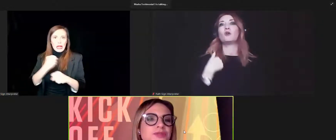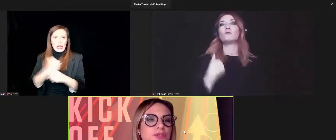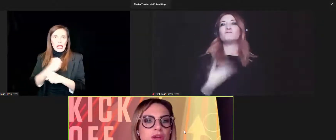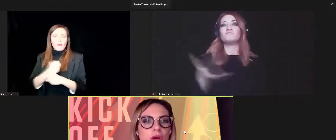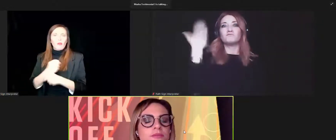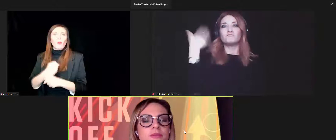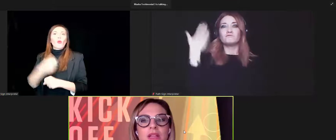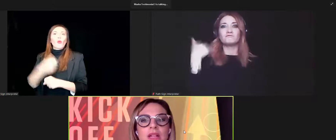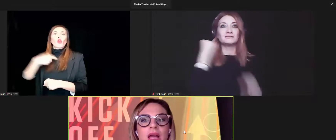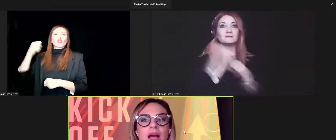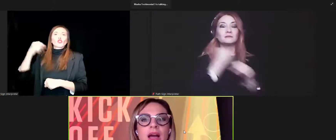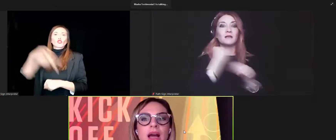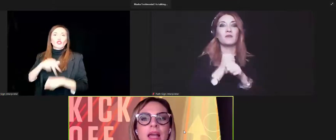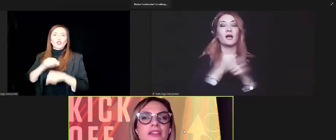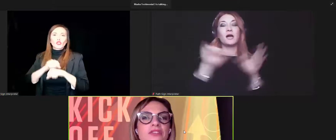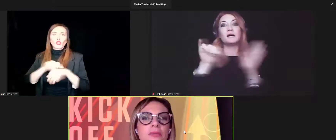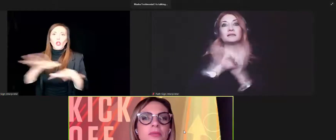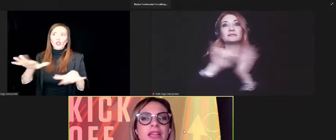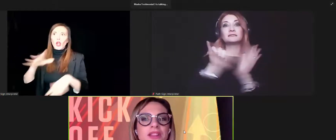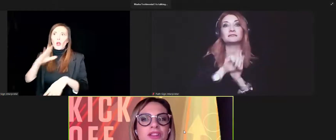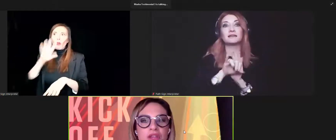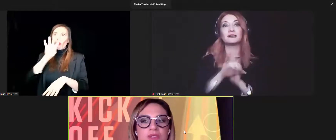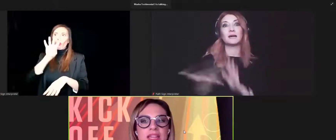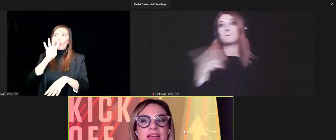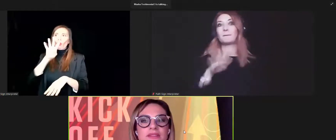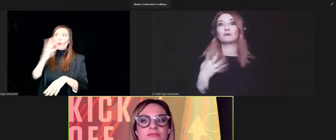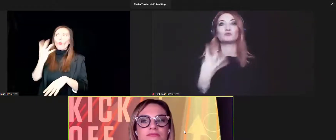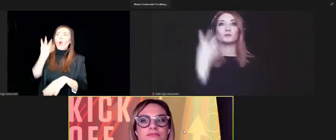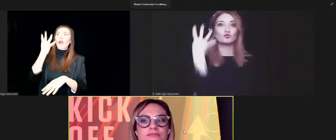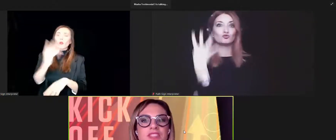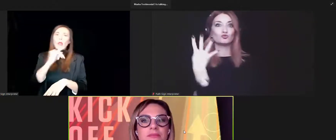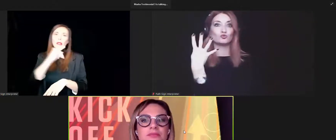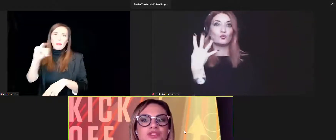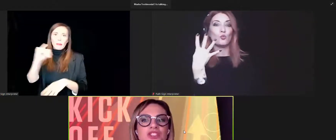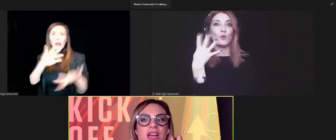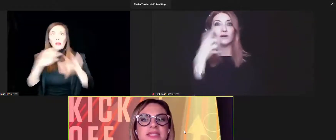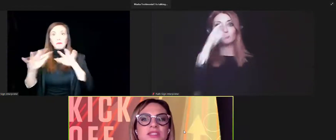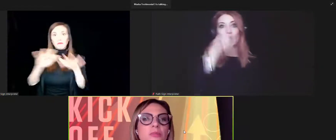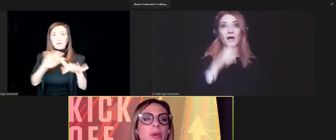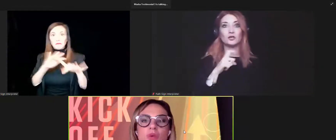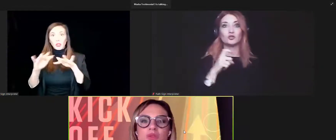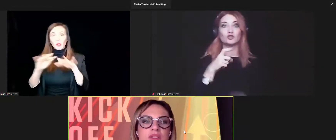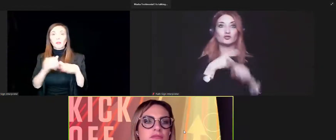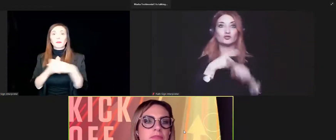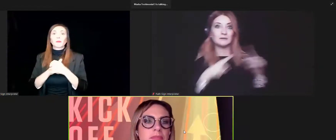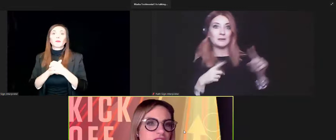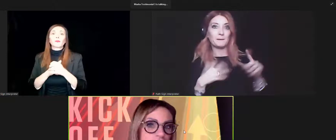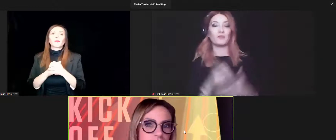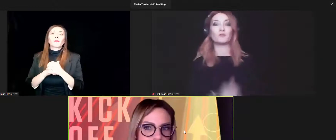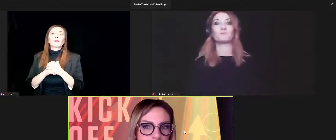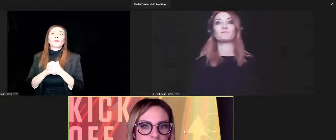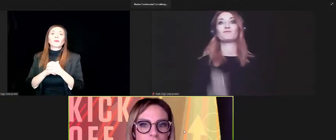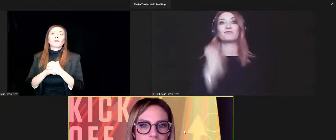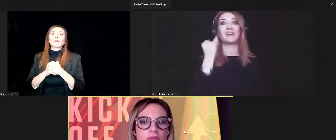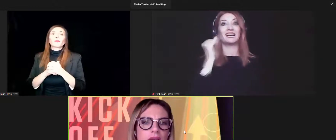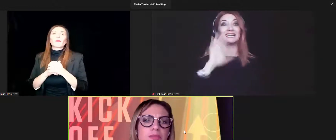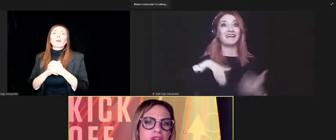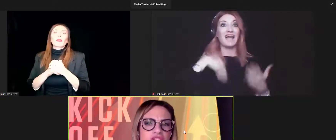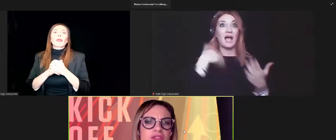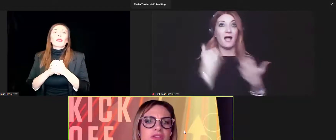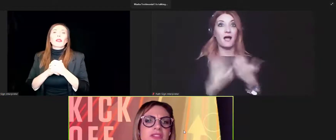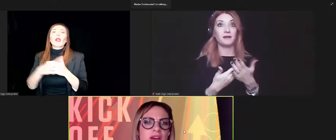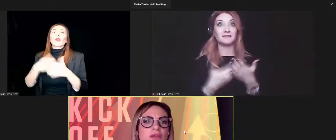And up to now, I have mainly used them just to post pictures.